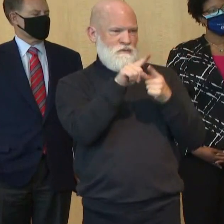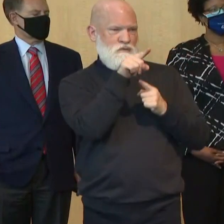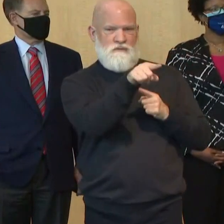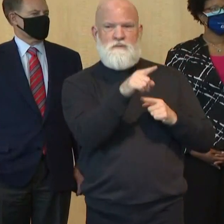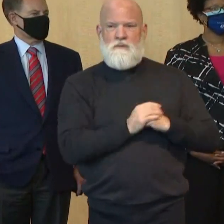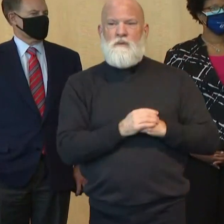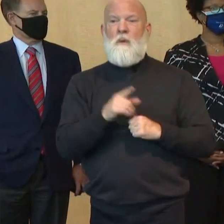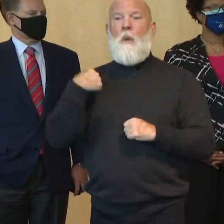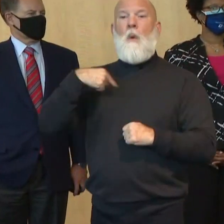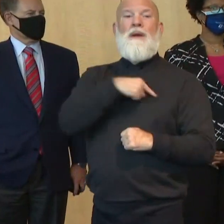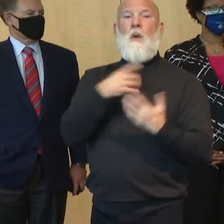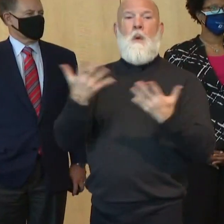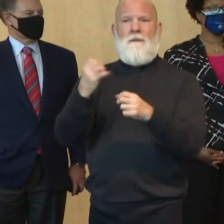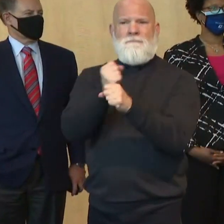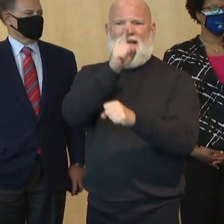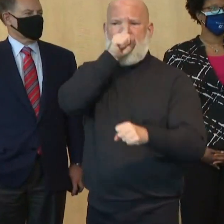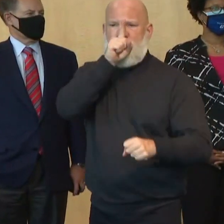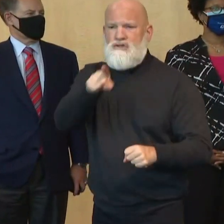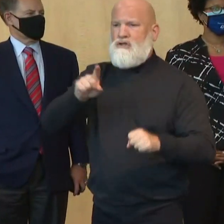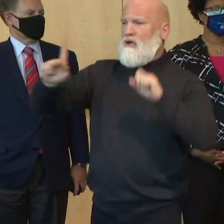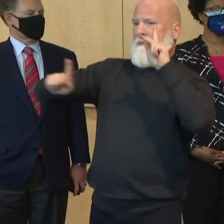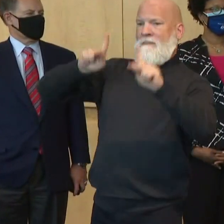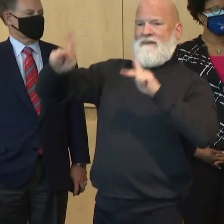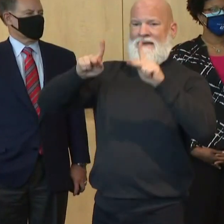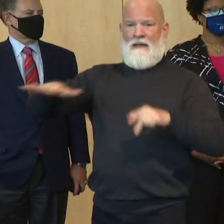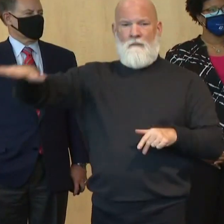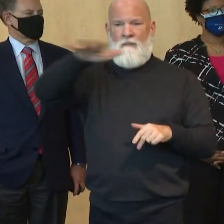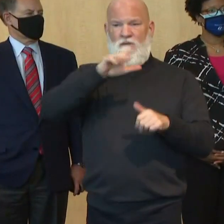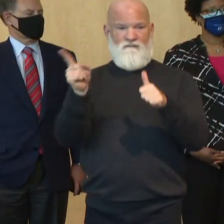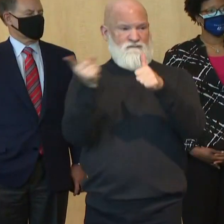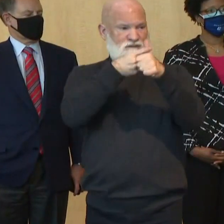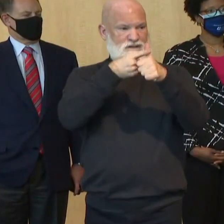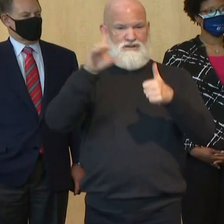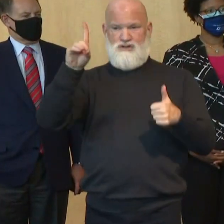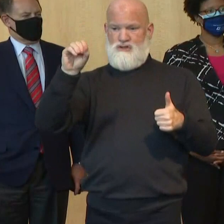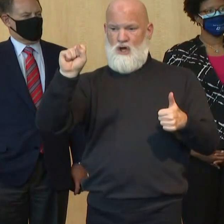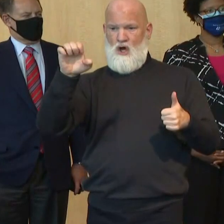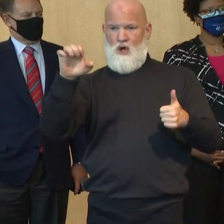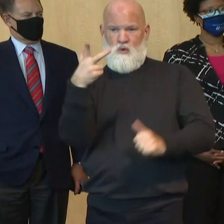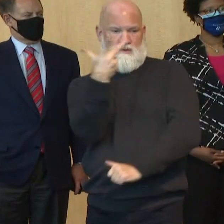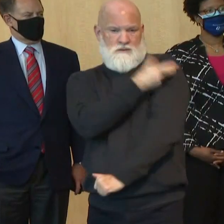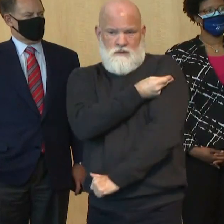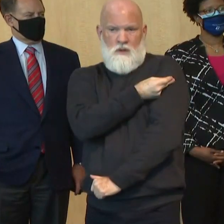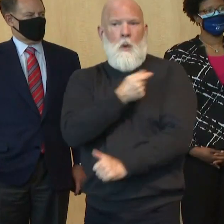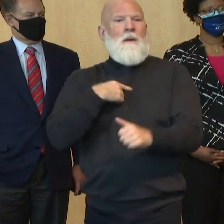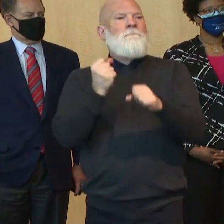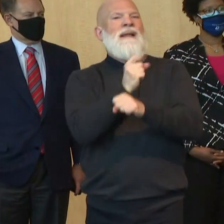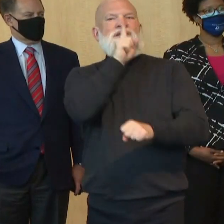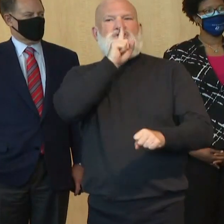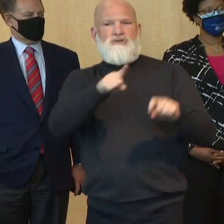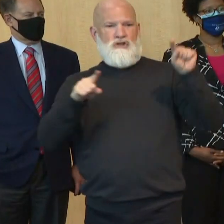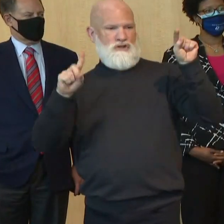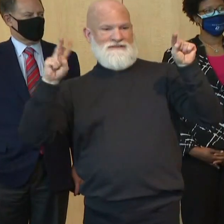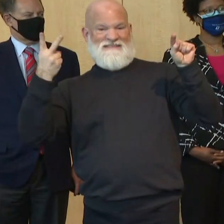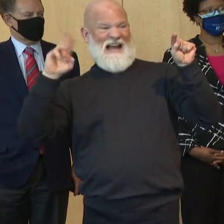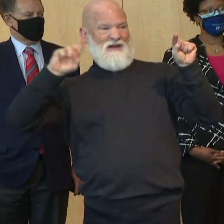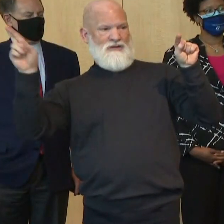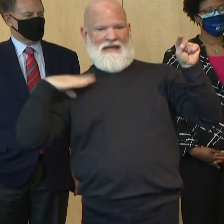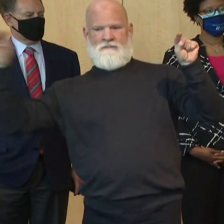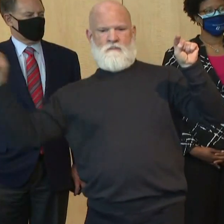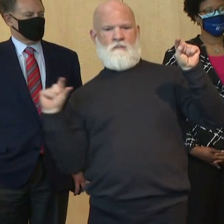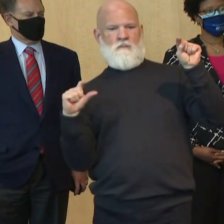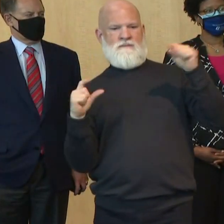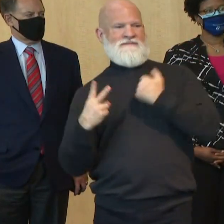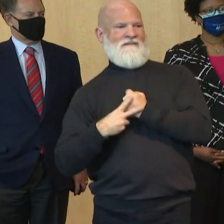that people who have gotten their first dose will get their second dose. One thing I would like to take advantage of to say is to remind people, though, that there's